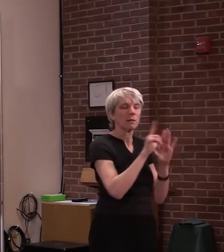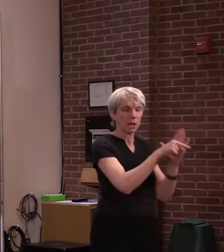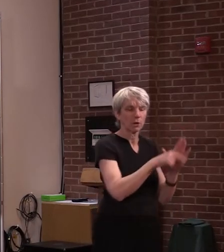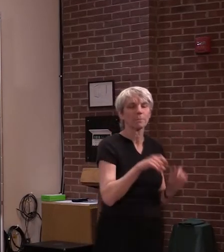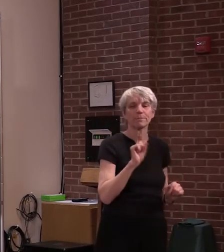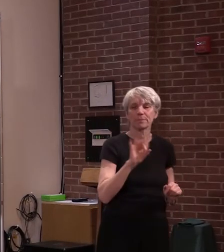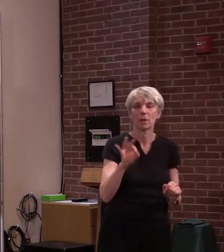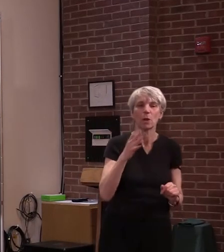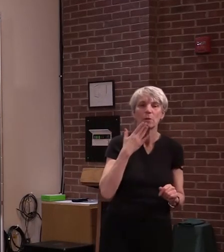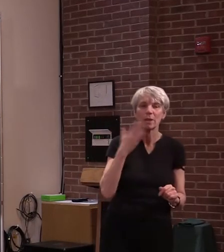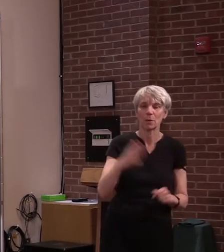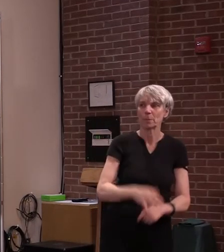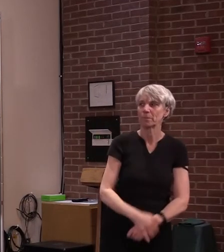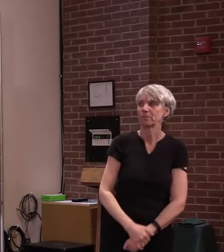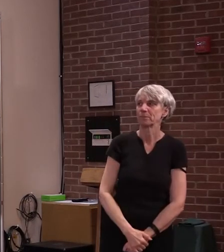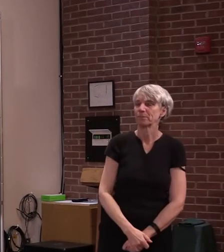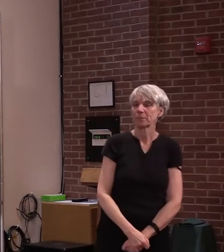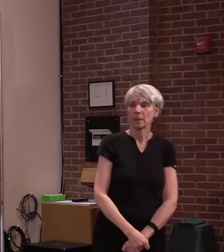Thank you.